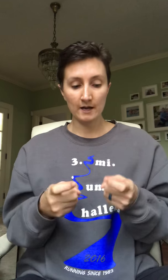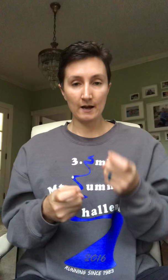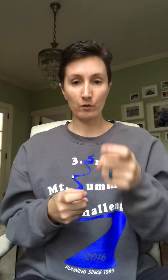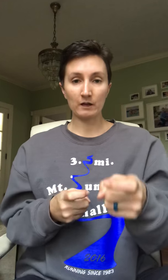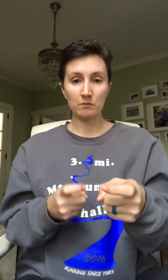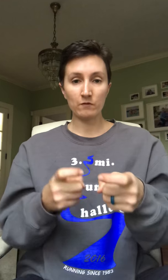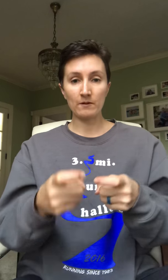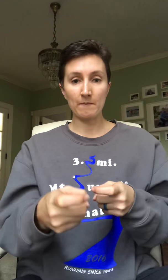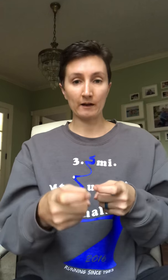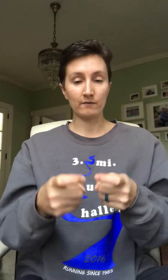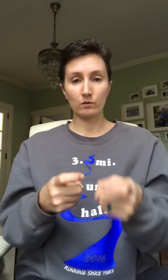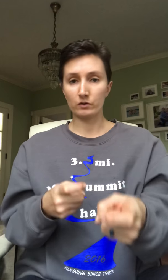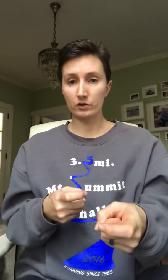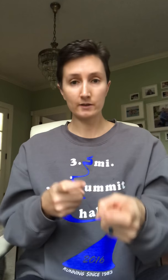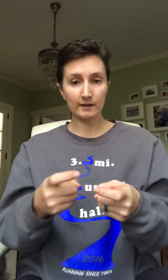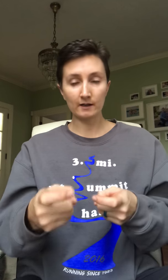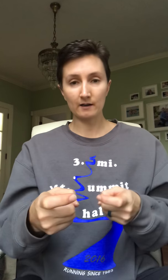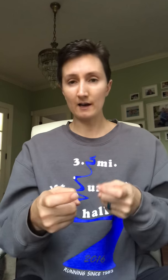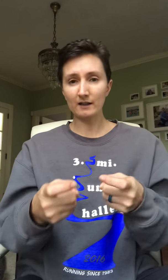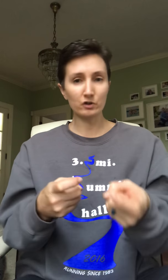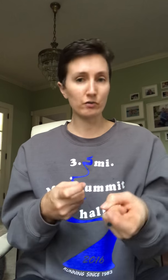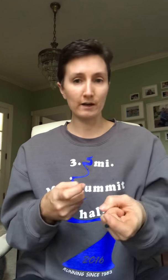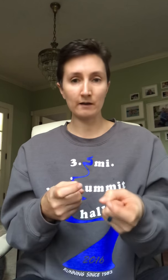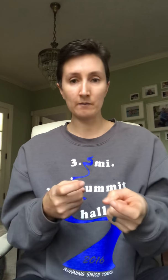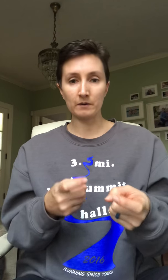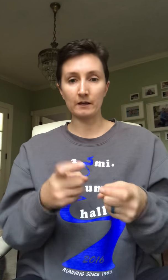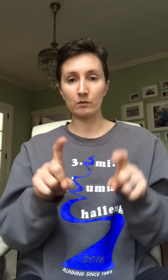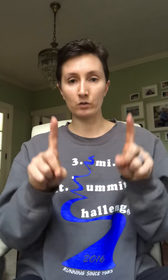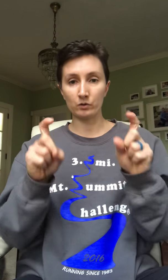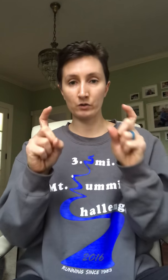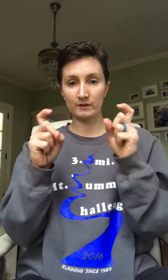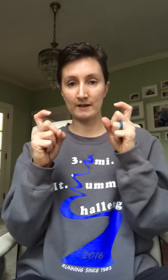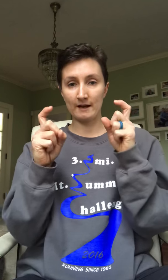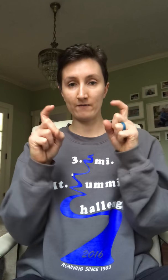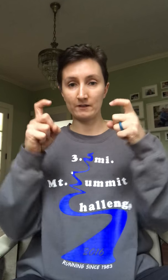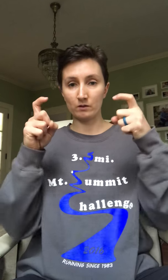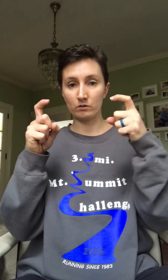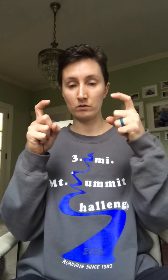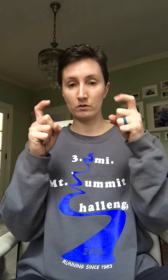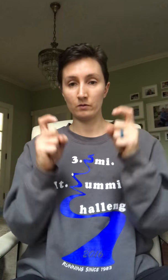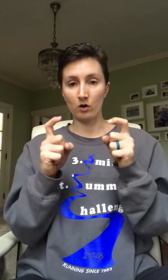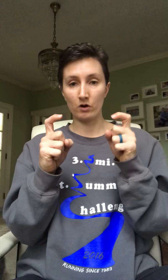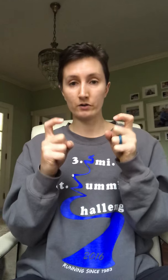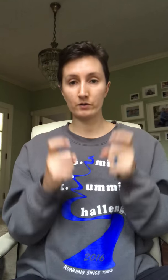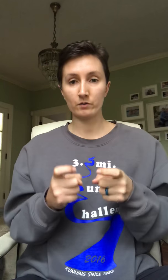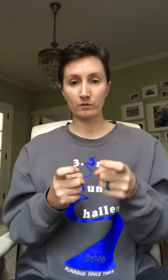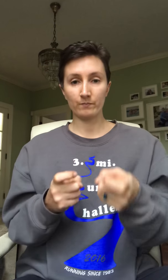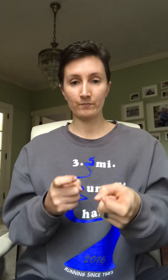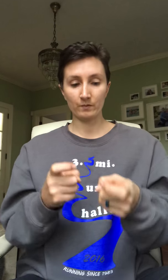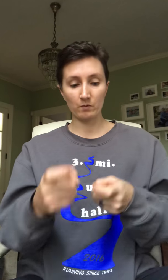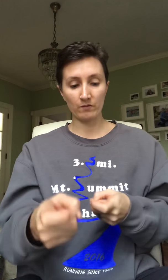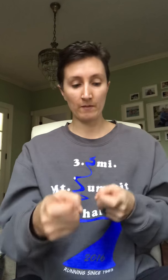and we're going to move them back and forth. Just like, kind of like trade, but we're just going to have these little R's. Move them back and